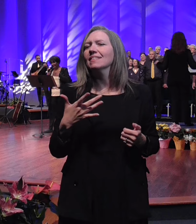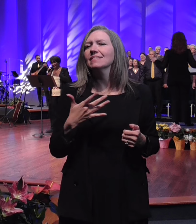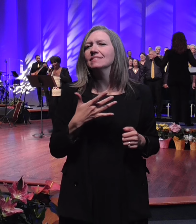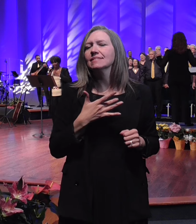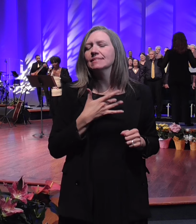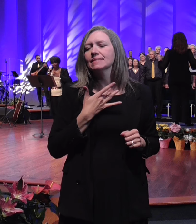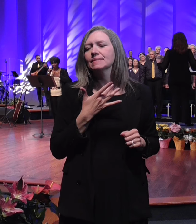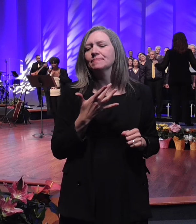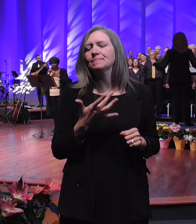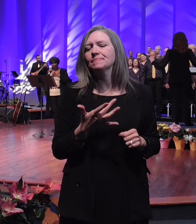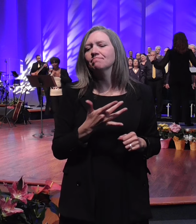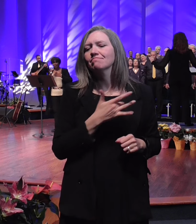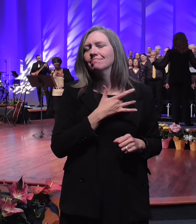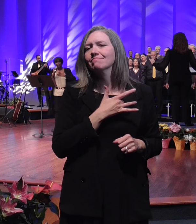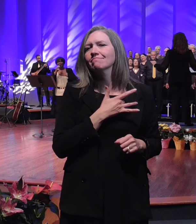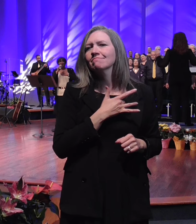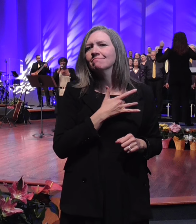felt.